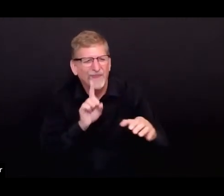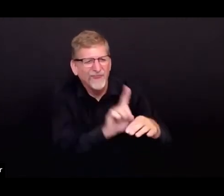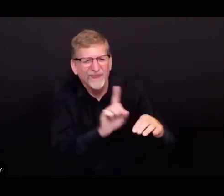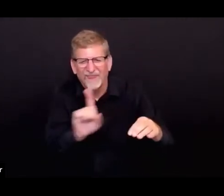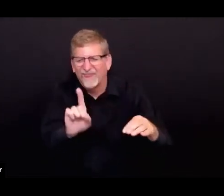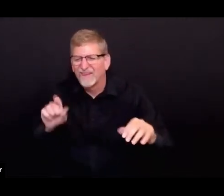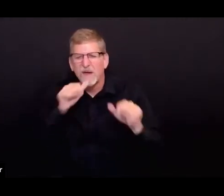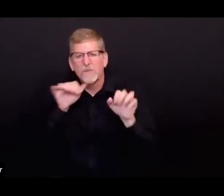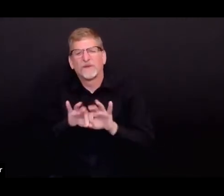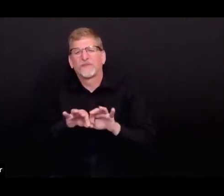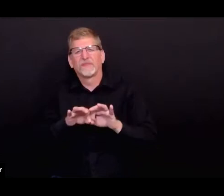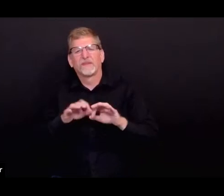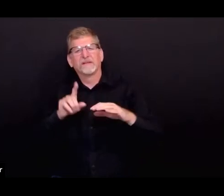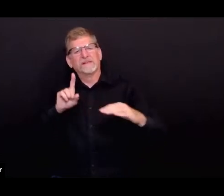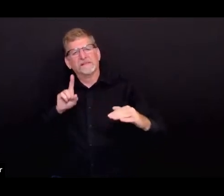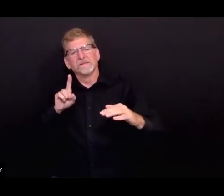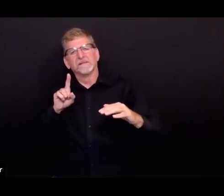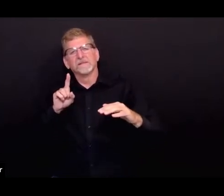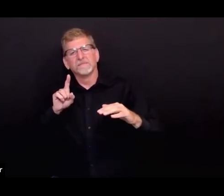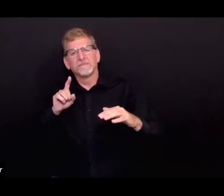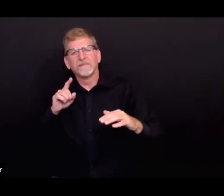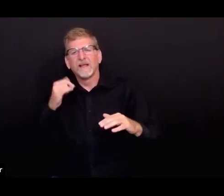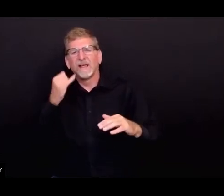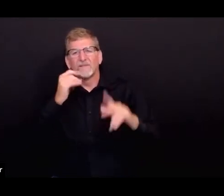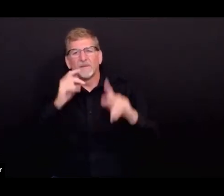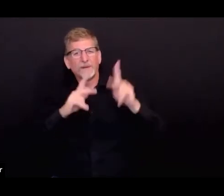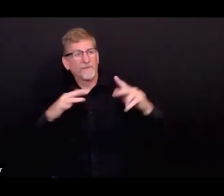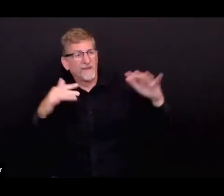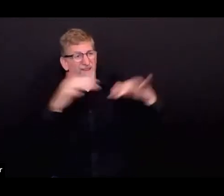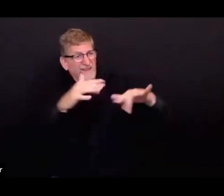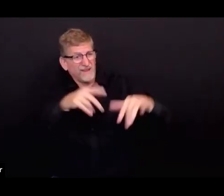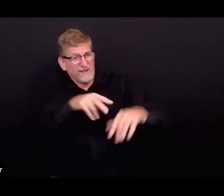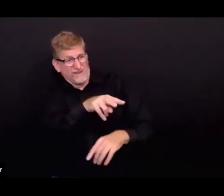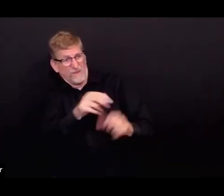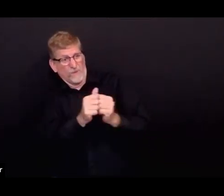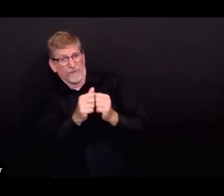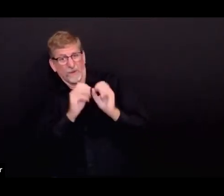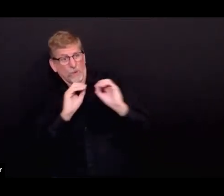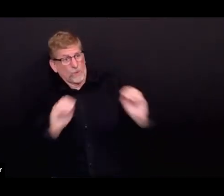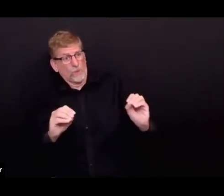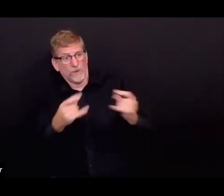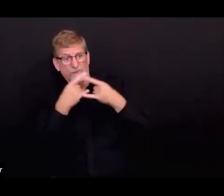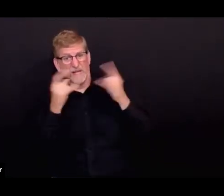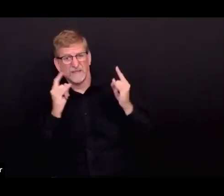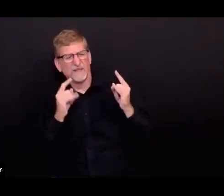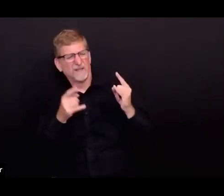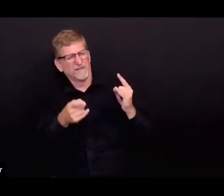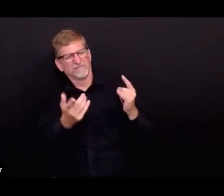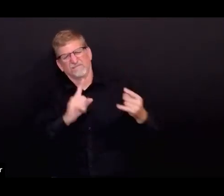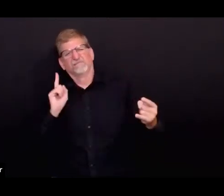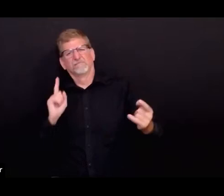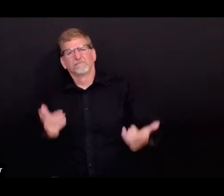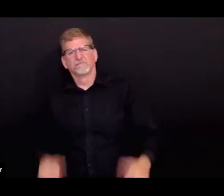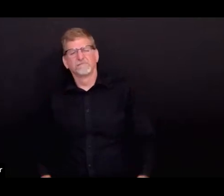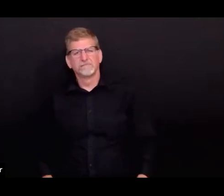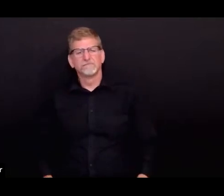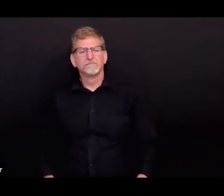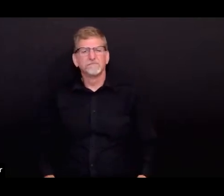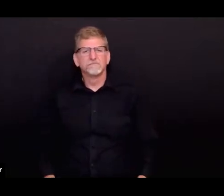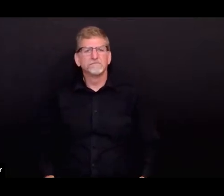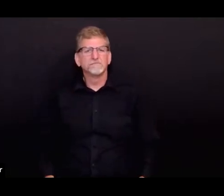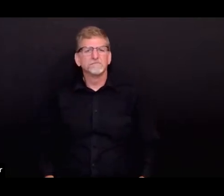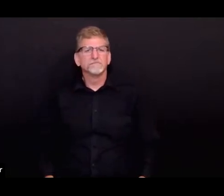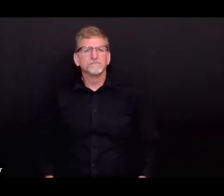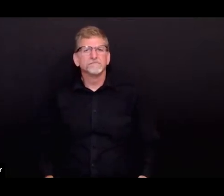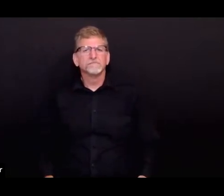back and talk about what we can do, but I take no pleasure in having to put some of these things in place, but we're using the best knowledge